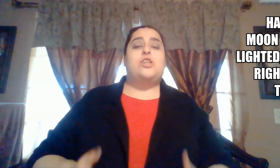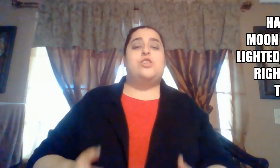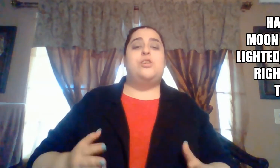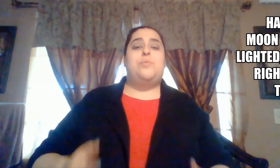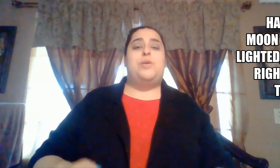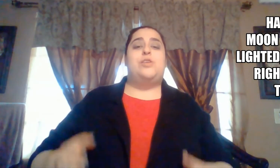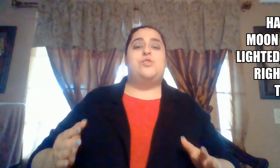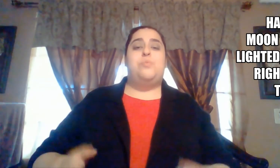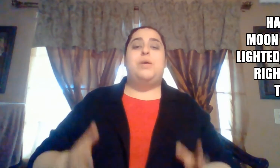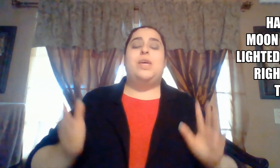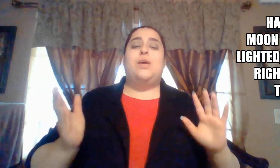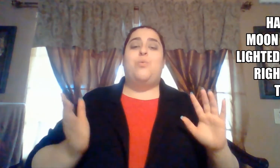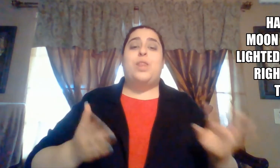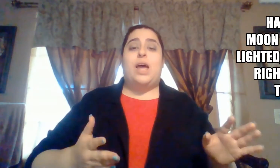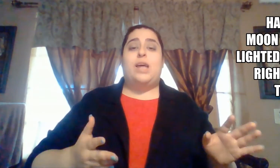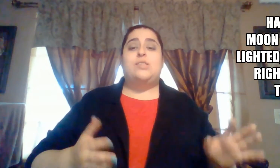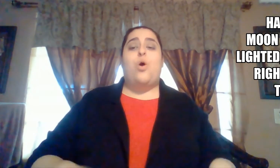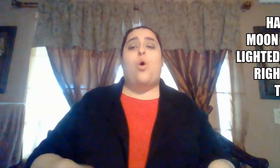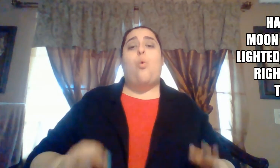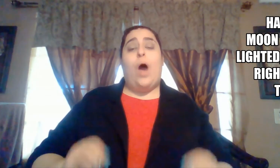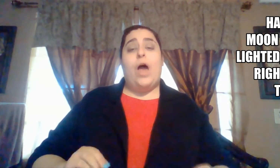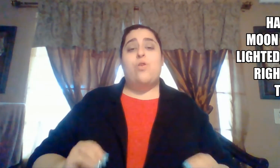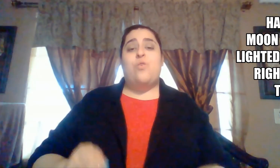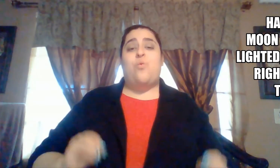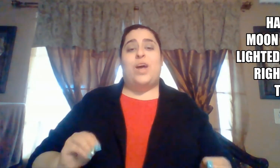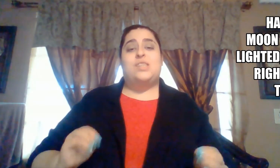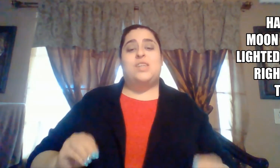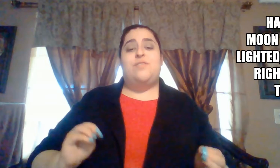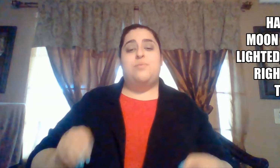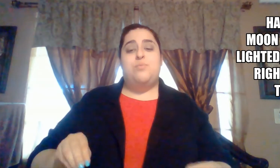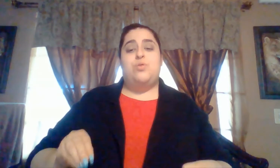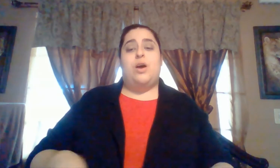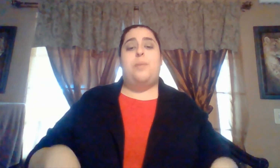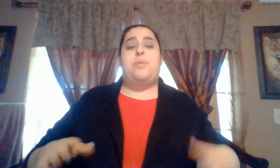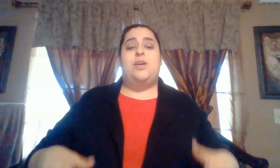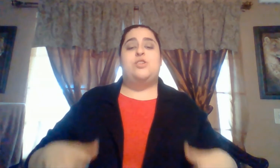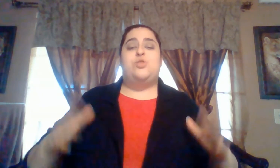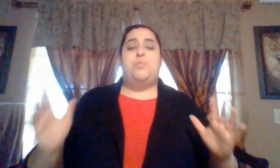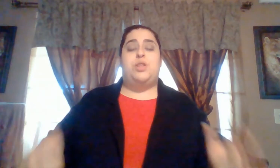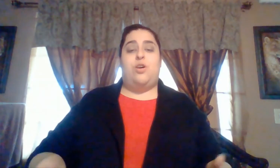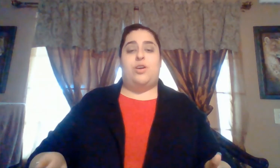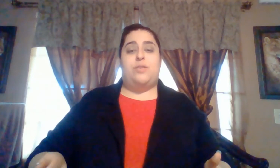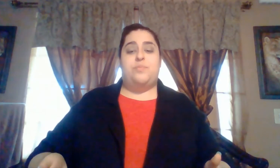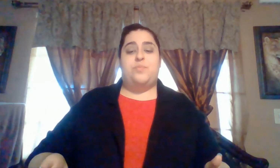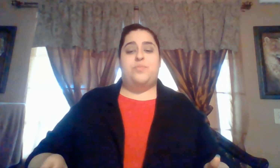actually appears to be with light, while the right side of the moon appears to be dark.